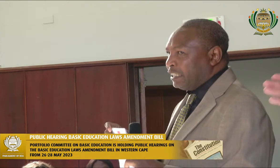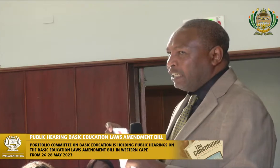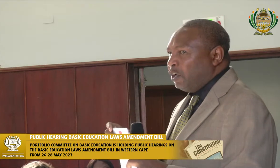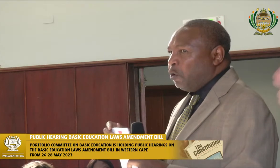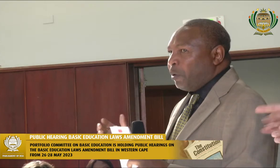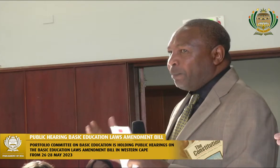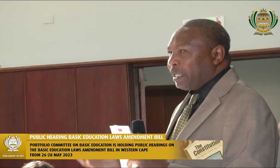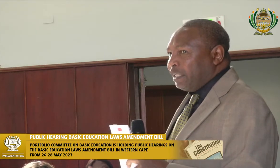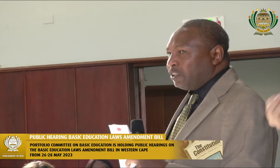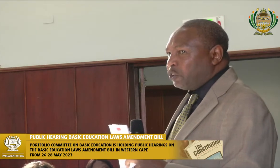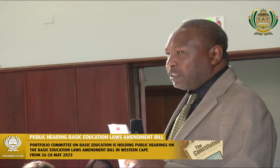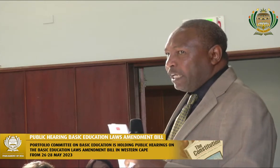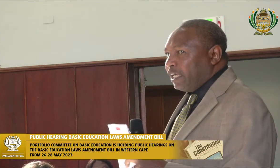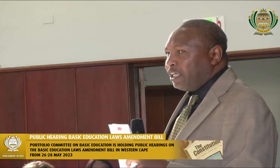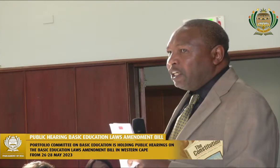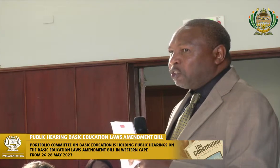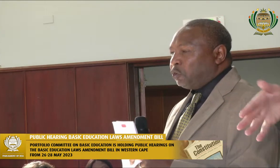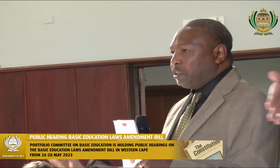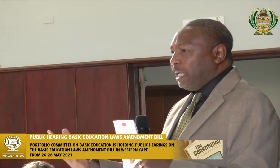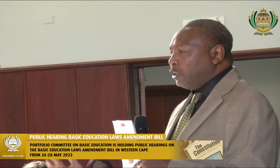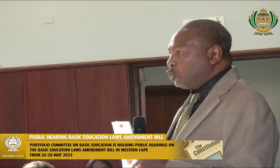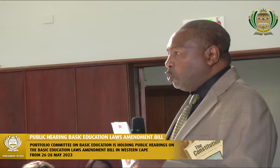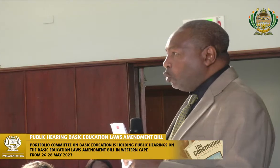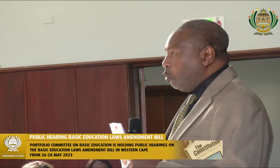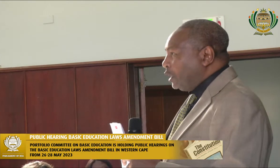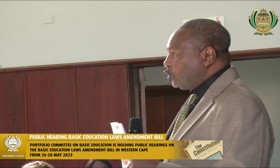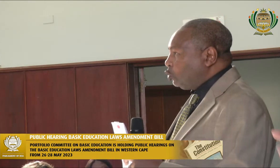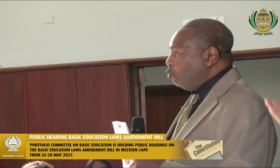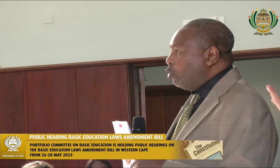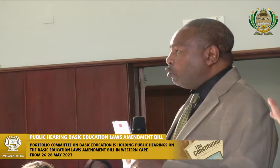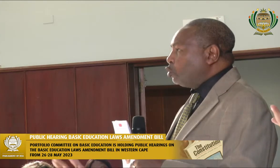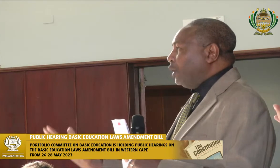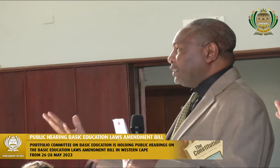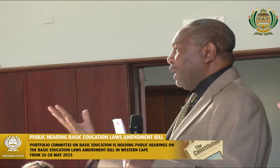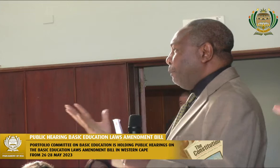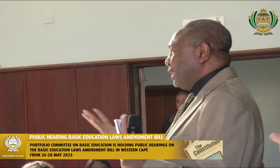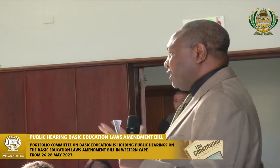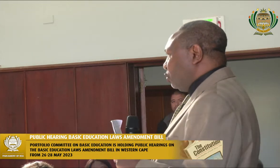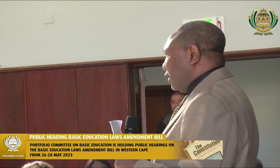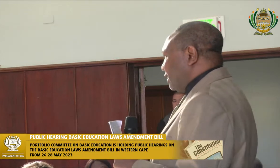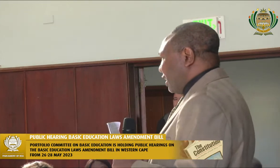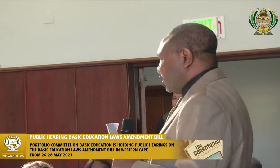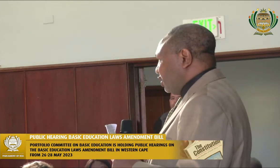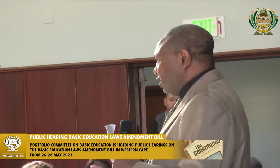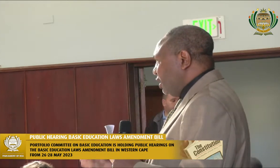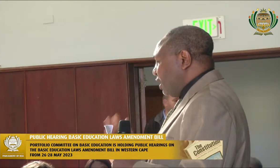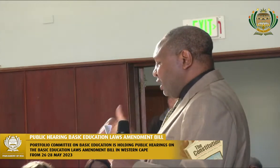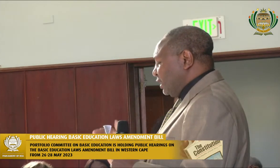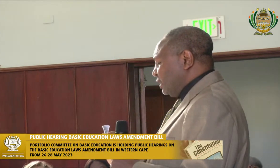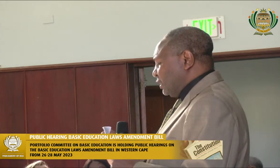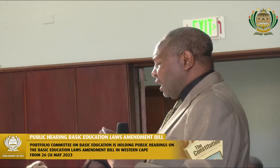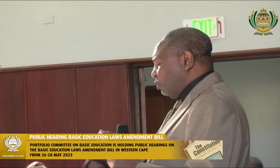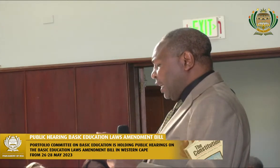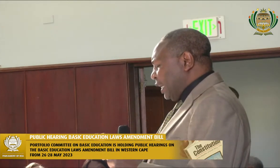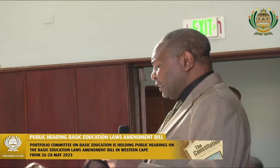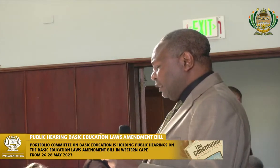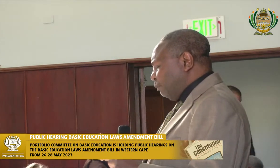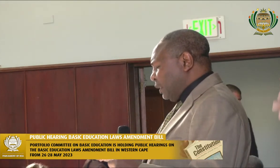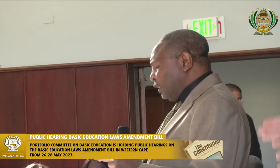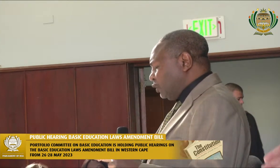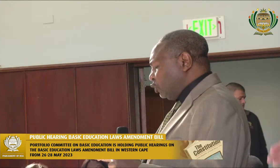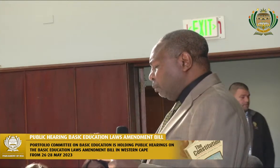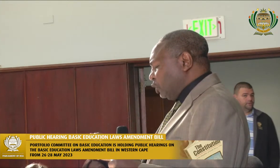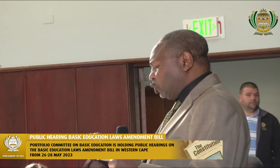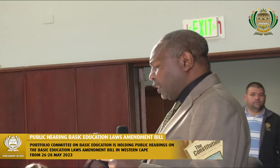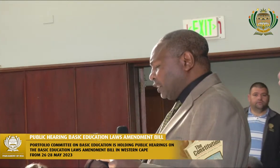in the Act. We're beginning to say, should a school want to move towards a particular direction, this is how the